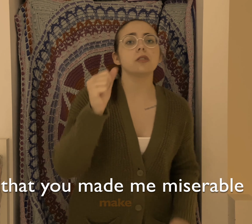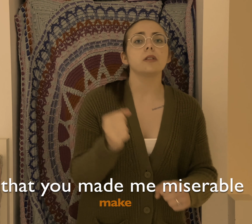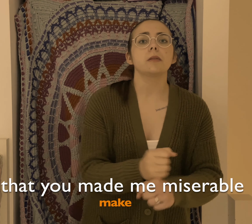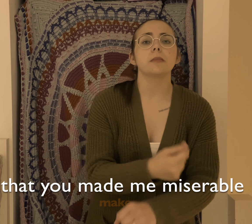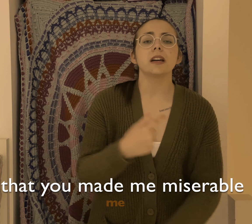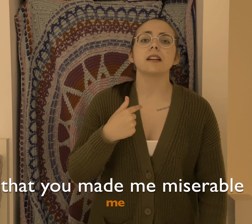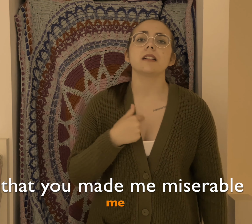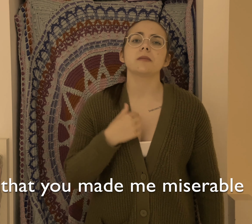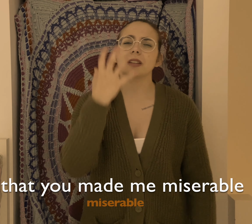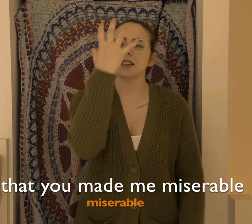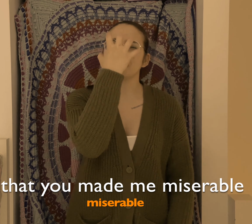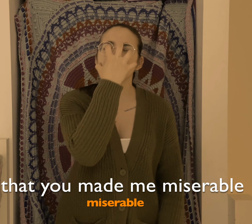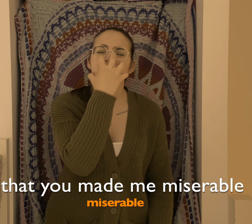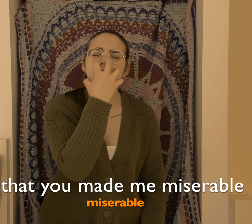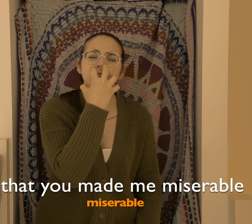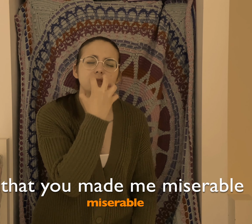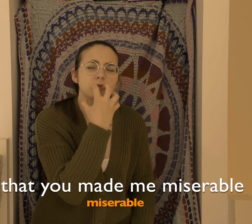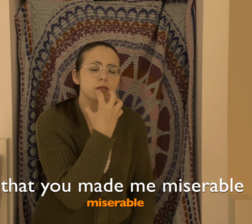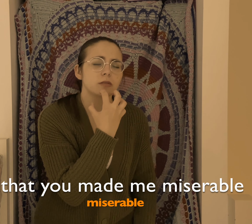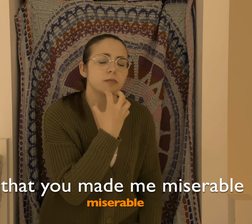made me miserable